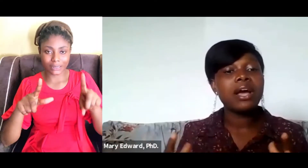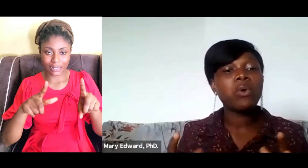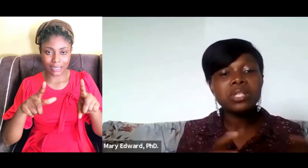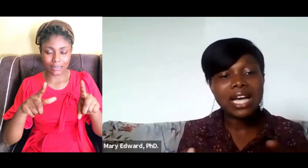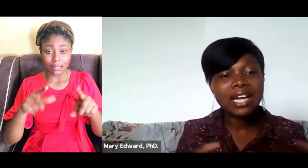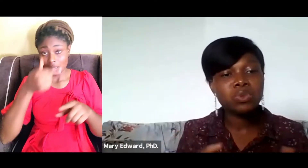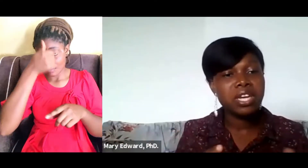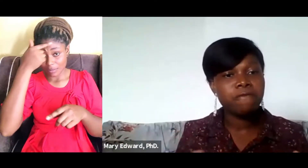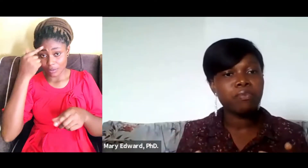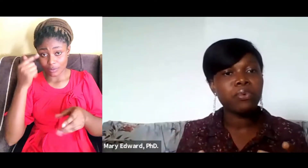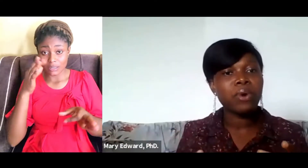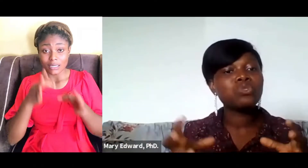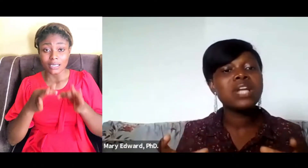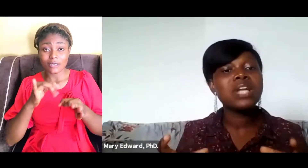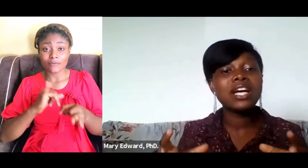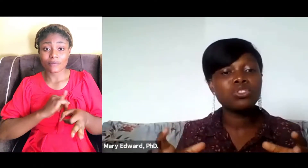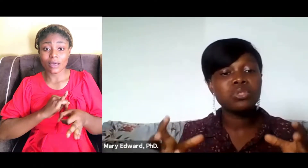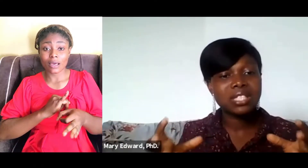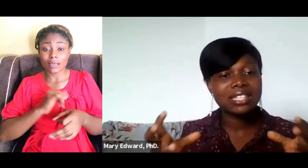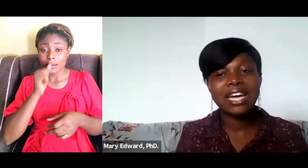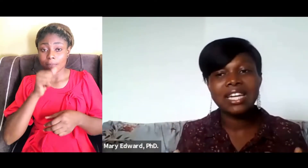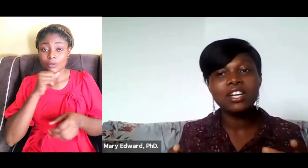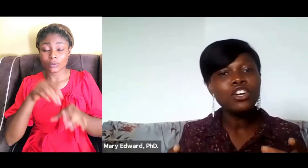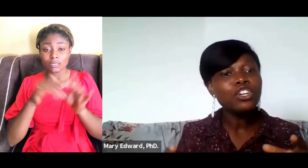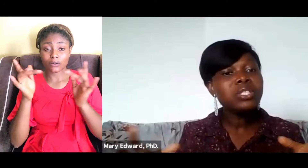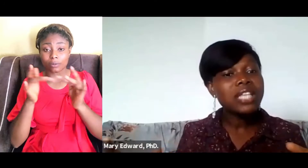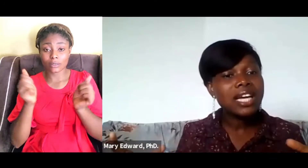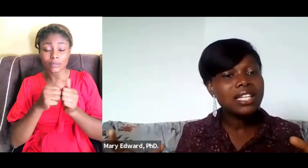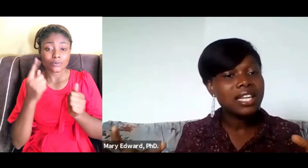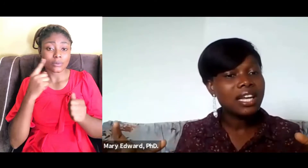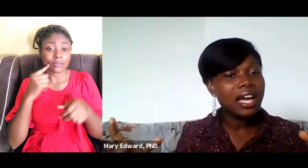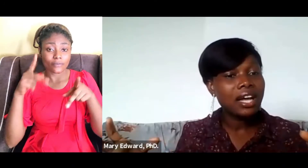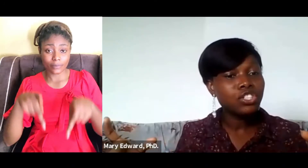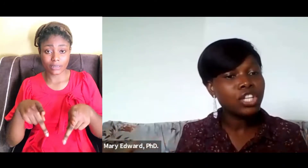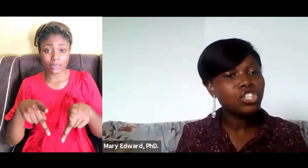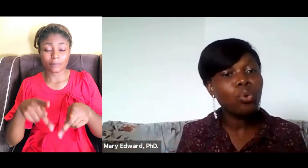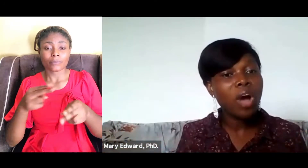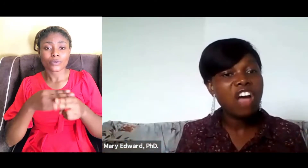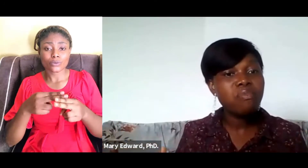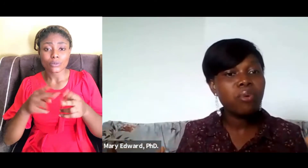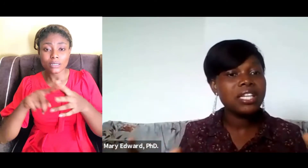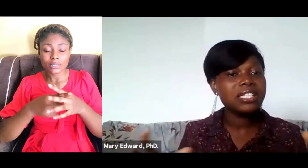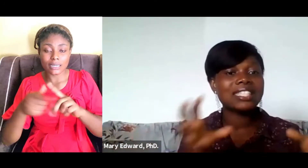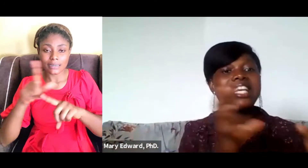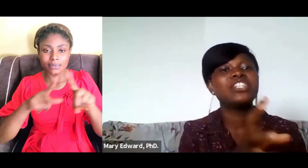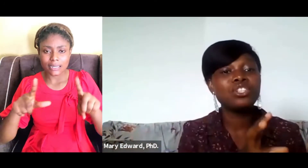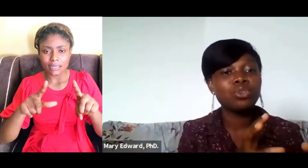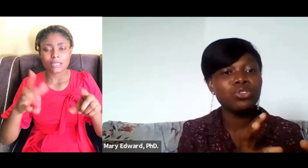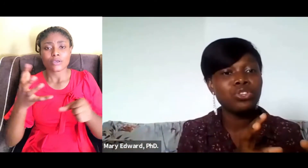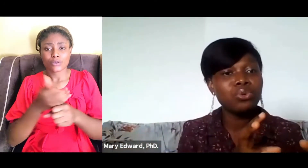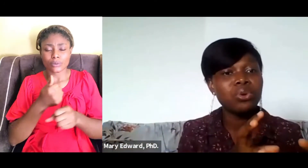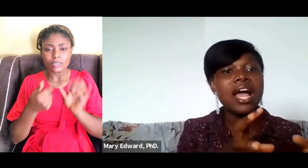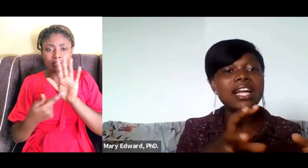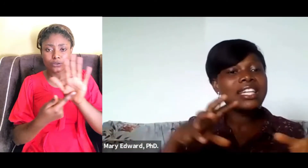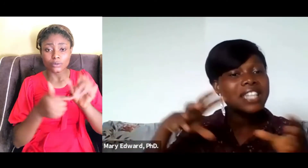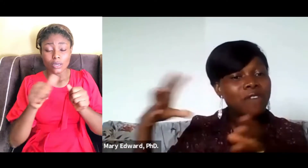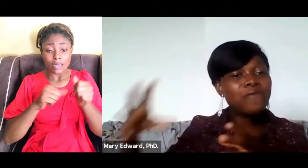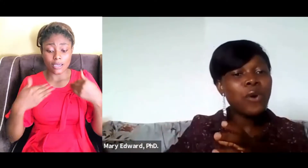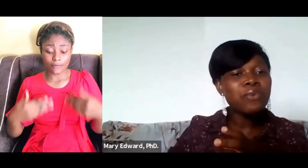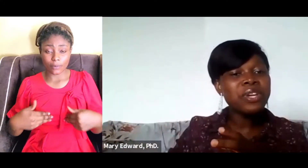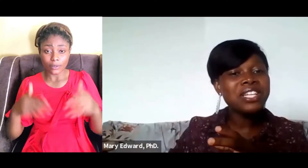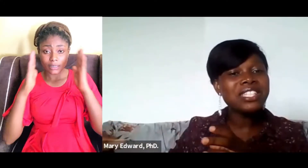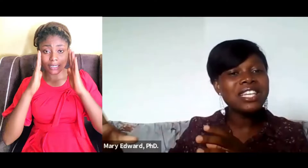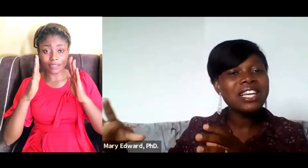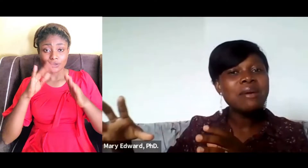in contact with deaf people, as soon as you start signing, you take the show. Everybody's attention is on you, and the